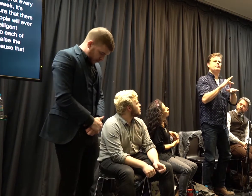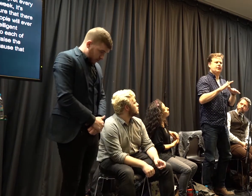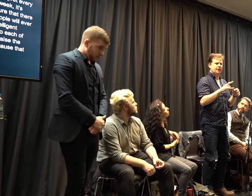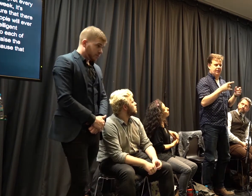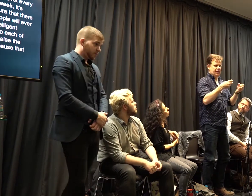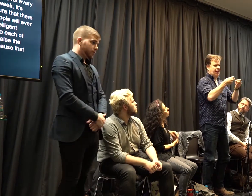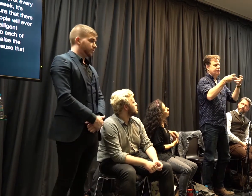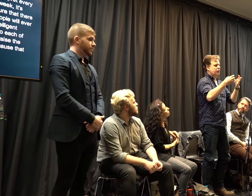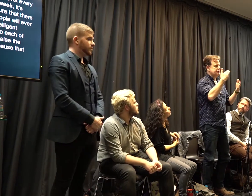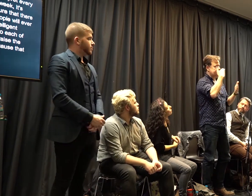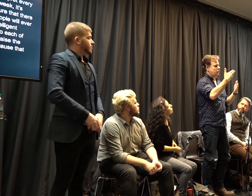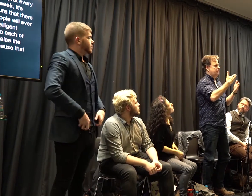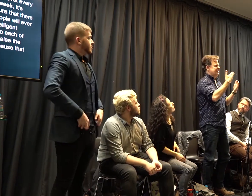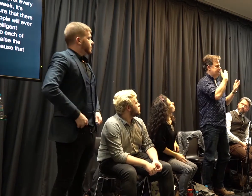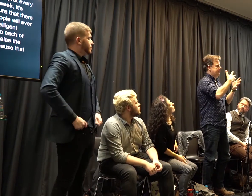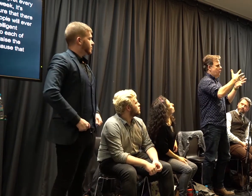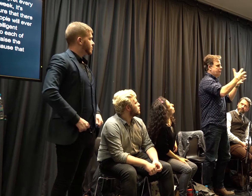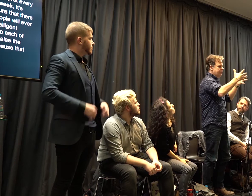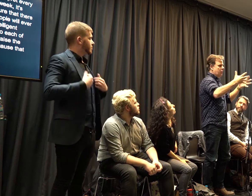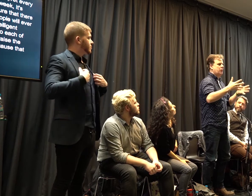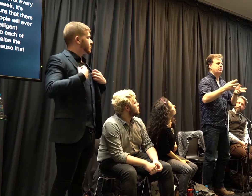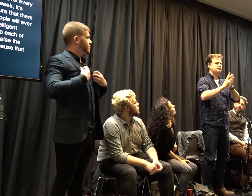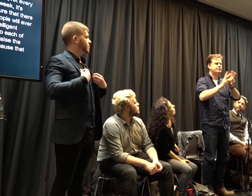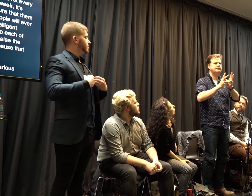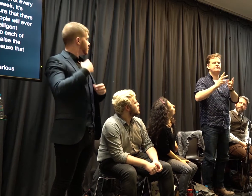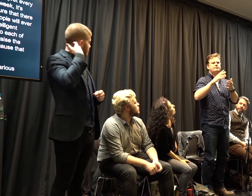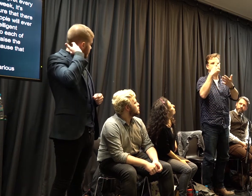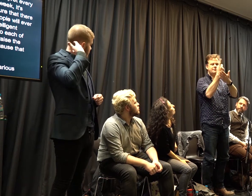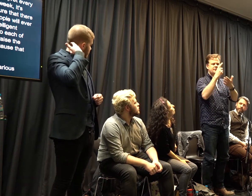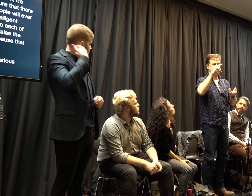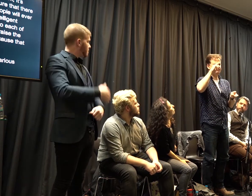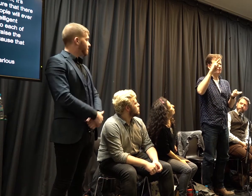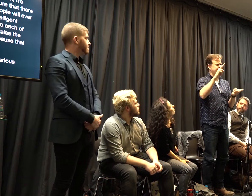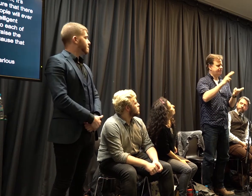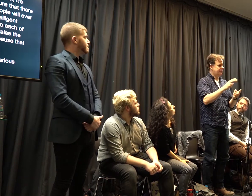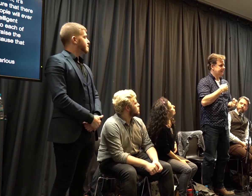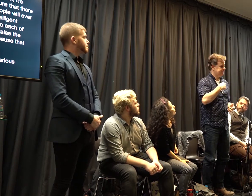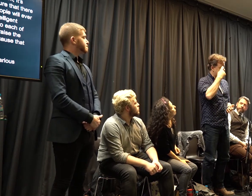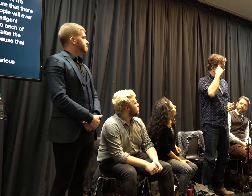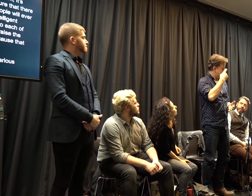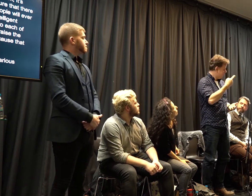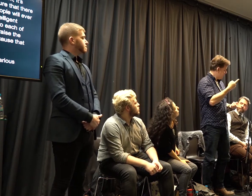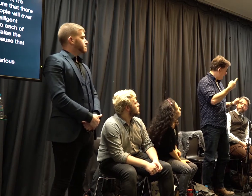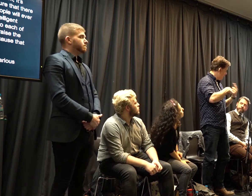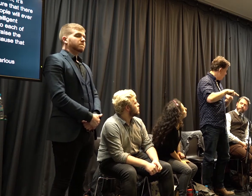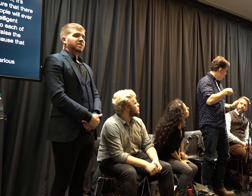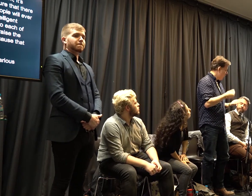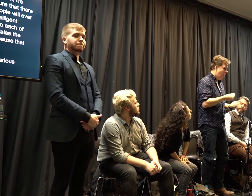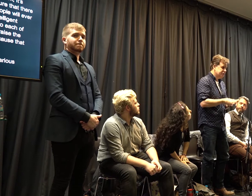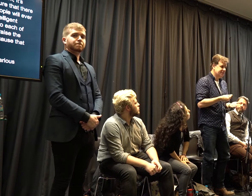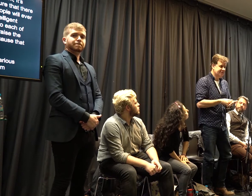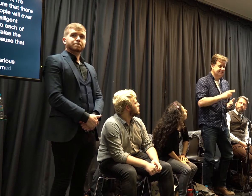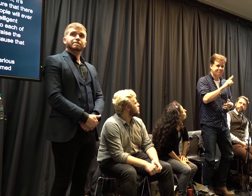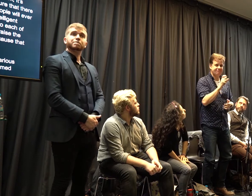It's very interesting. Having seen various performances, captioned performances seem to become more popular, and there's a decline in